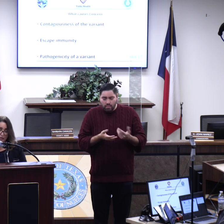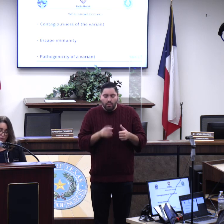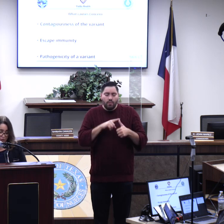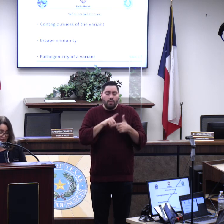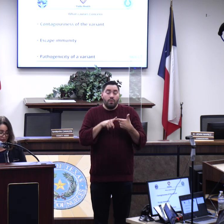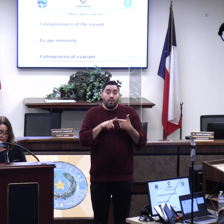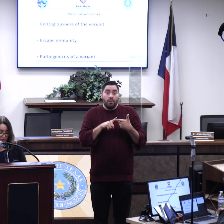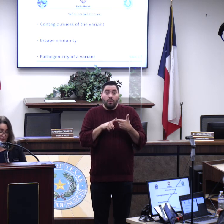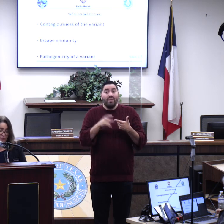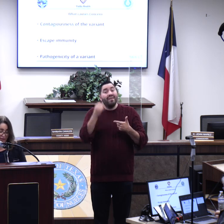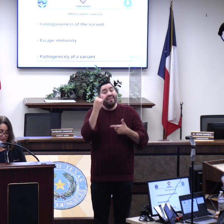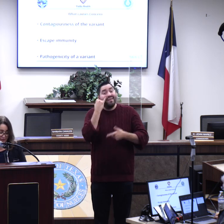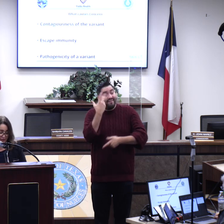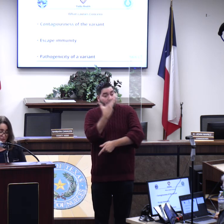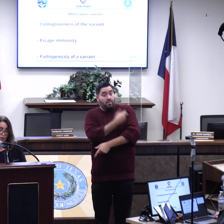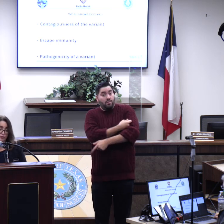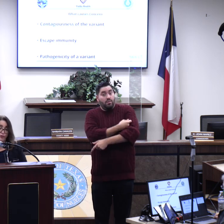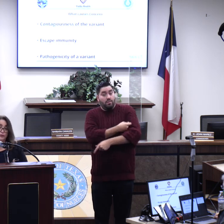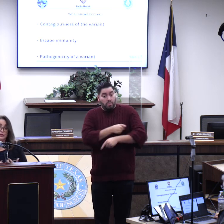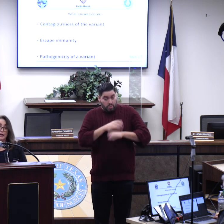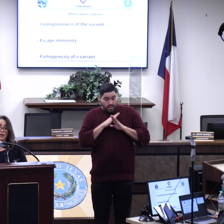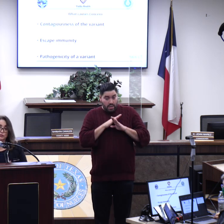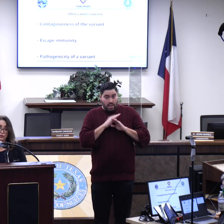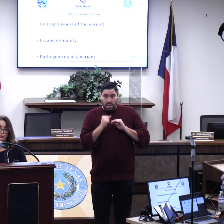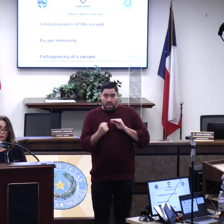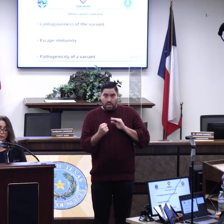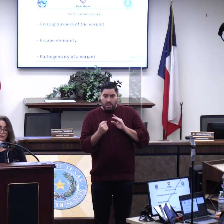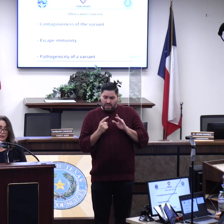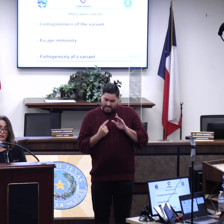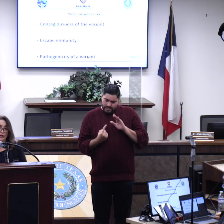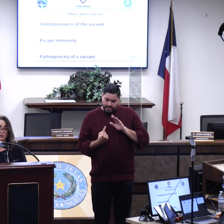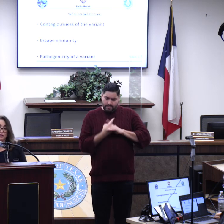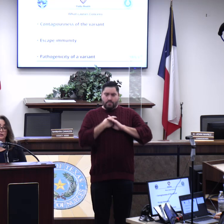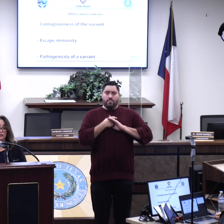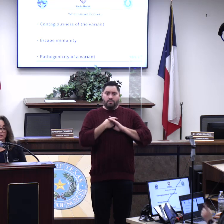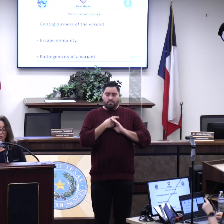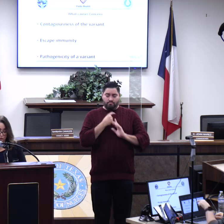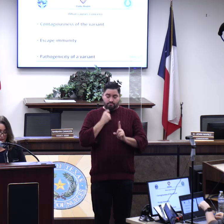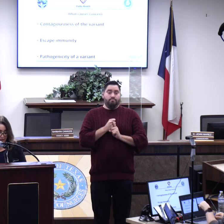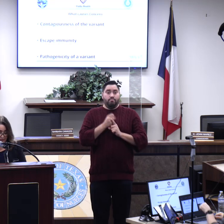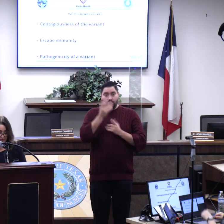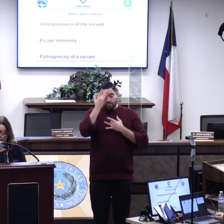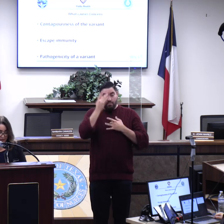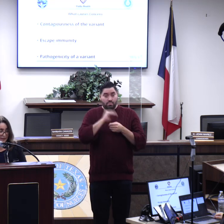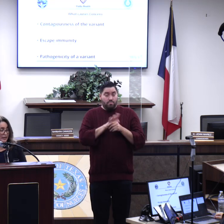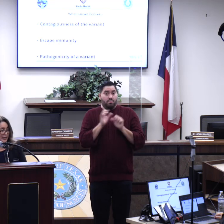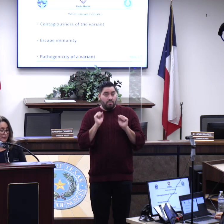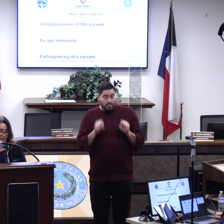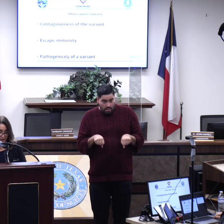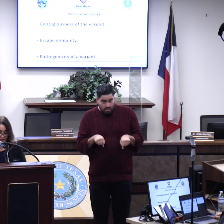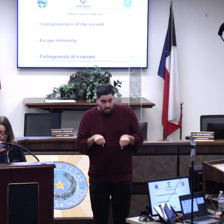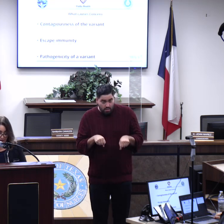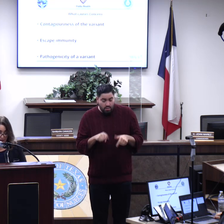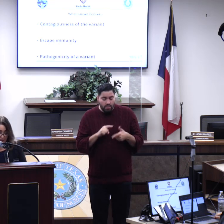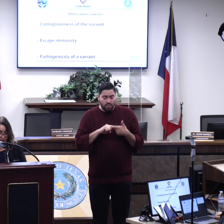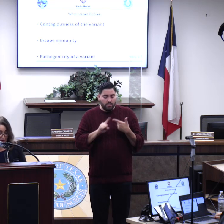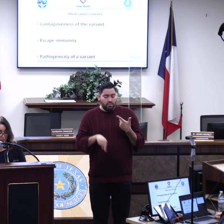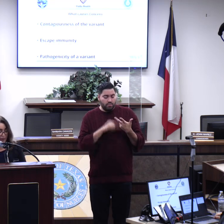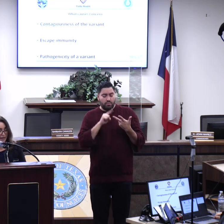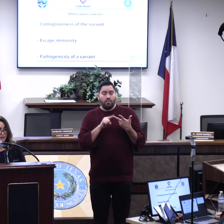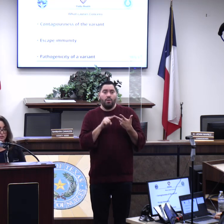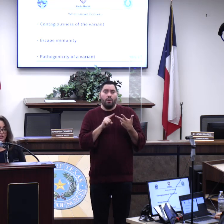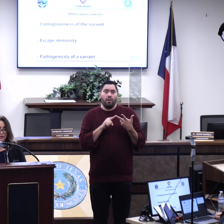evade immunity from the vaccines or from the natural immunity of actually getting COVID-19? And finally,